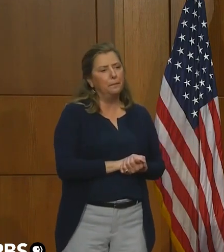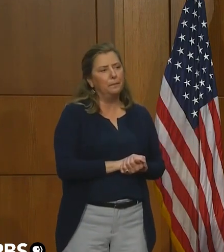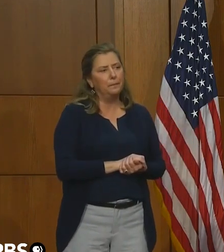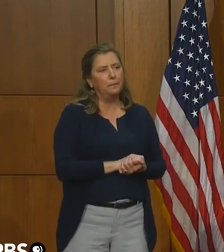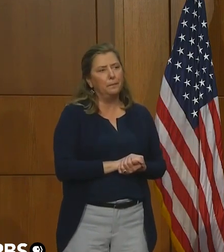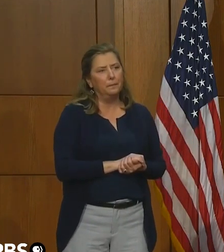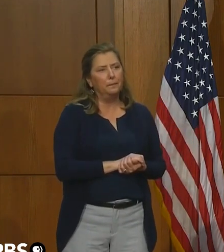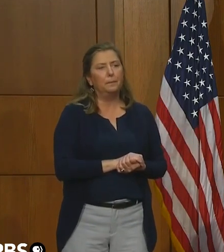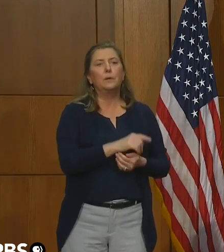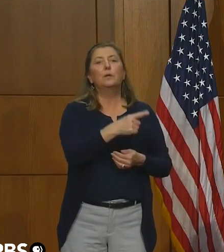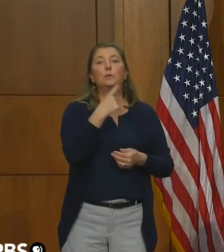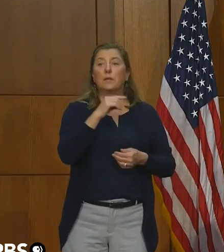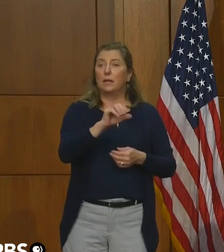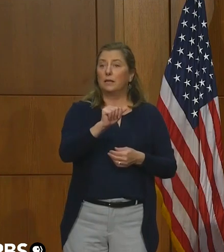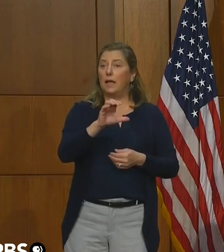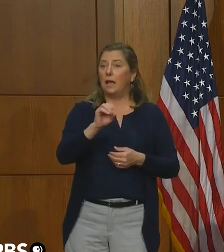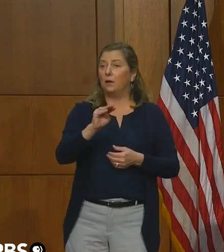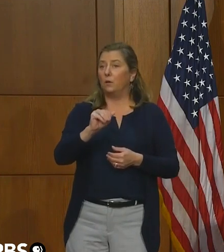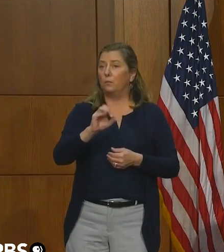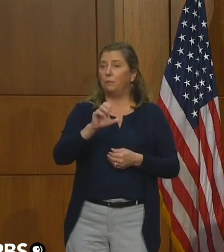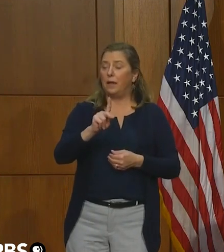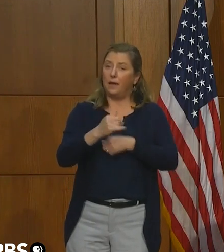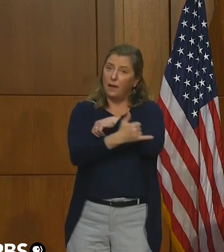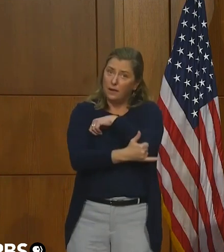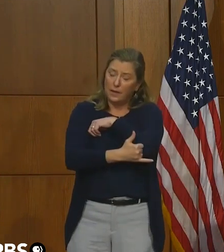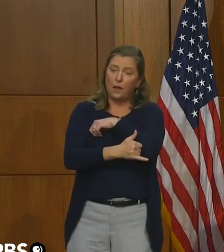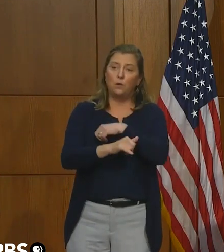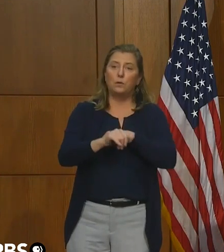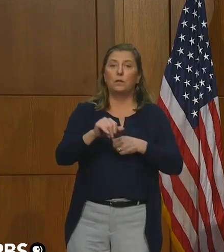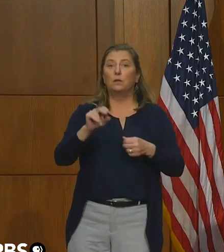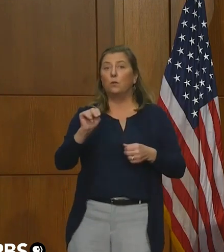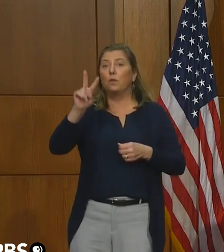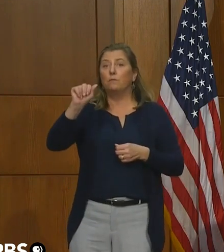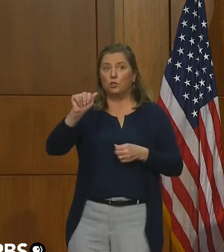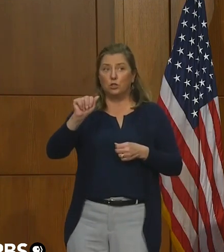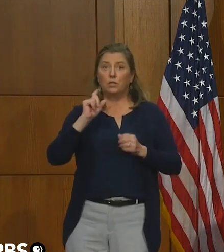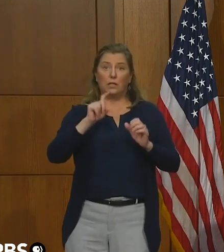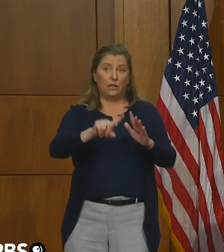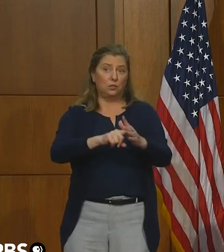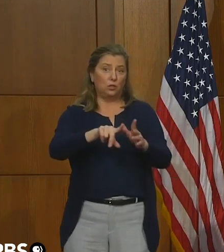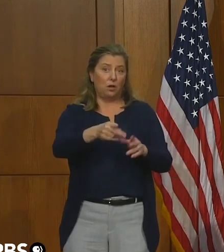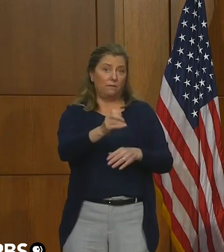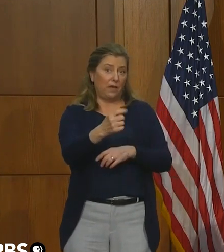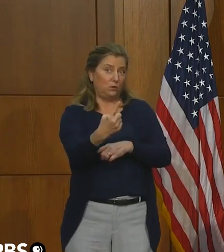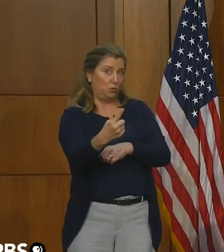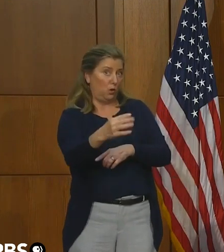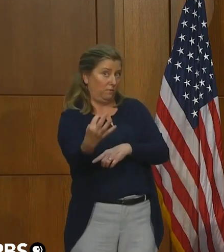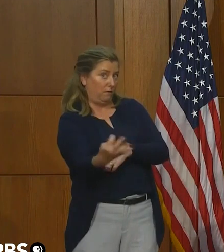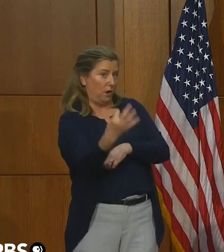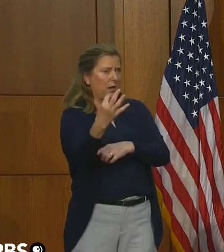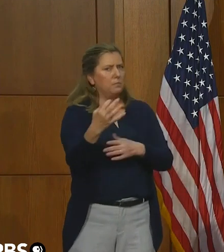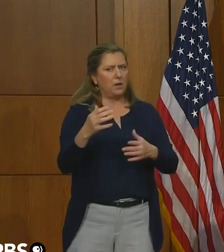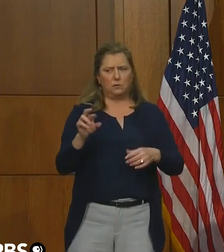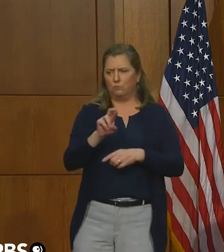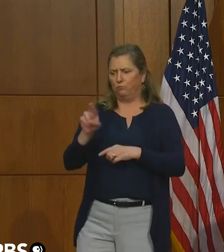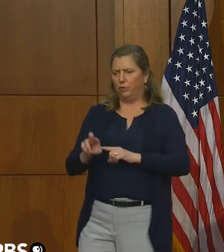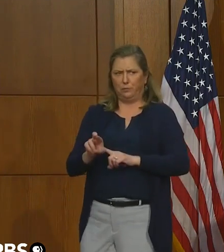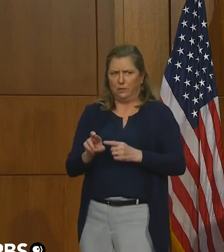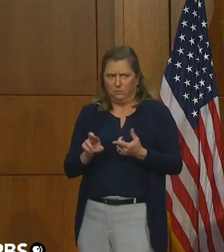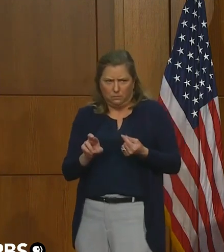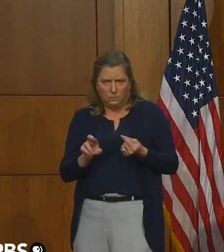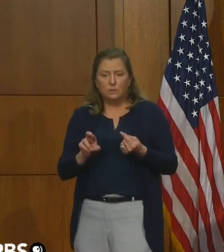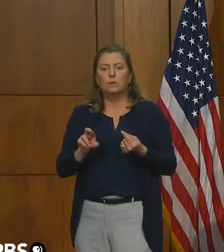Northern Virginia going into phase one Friday, but what's going on with Richmond? I know that the mayor announced this morning they're asking for a